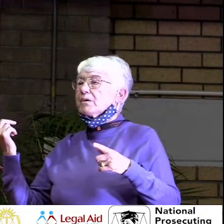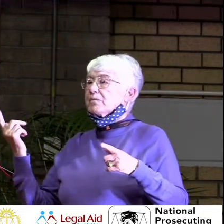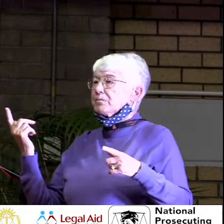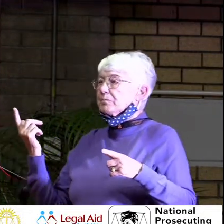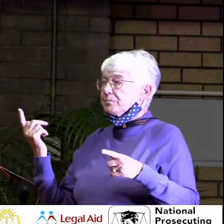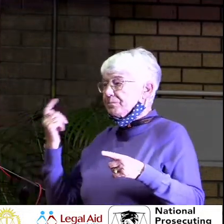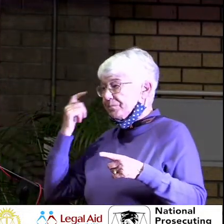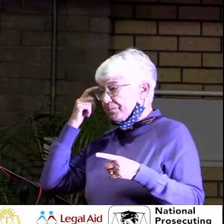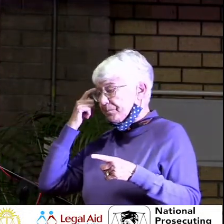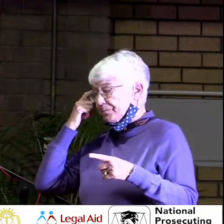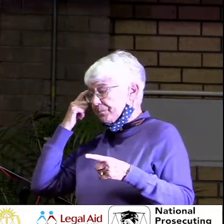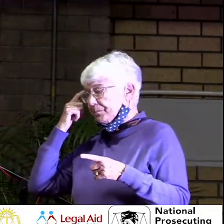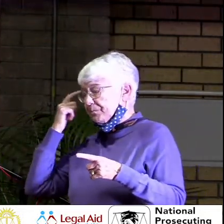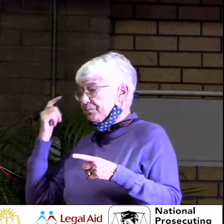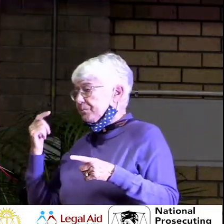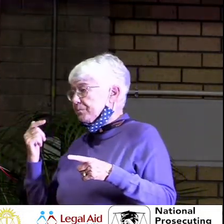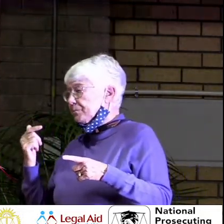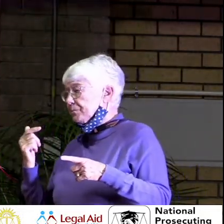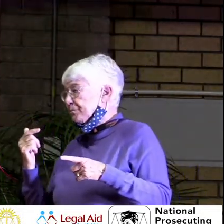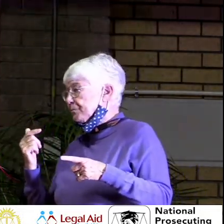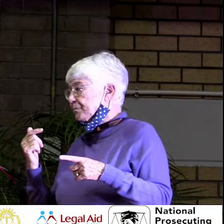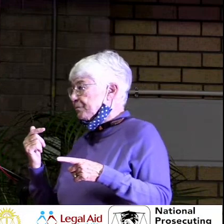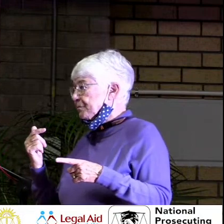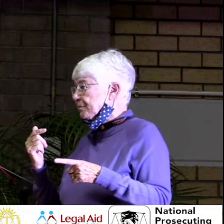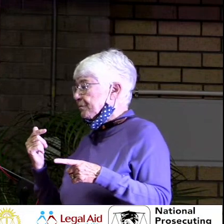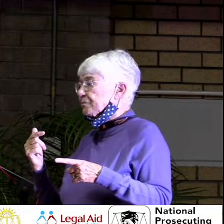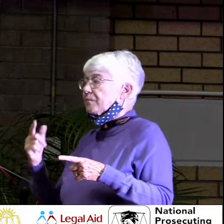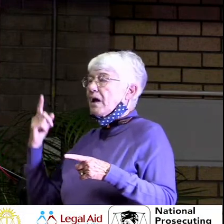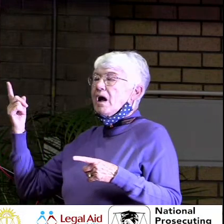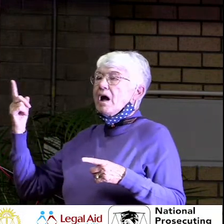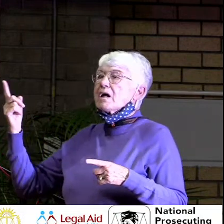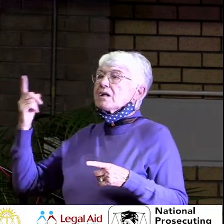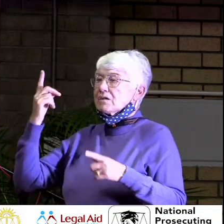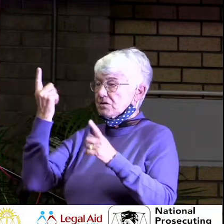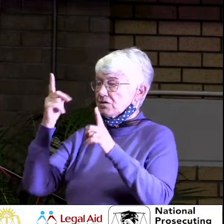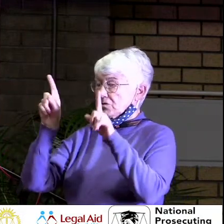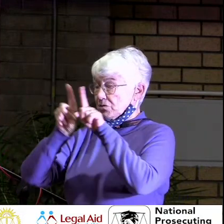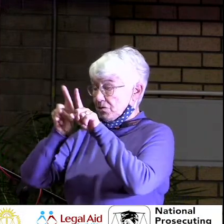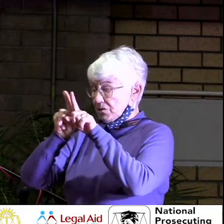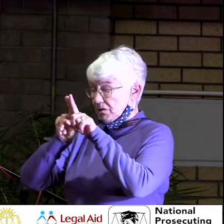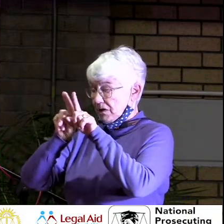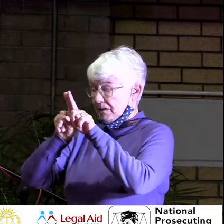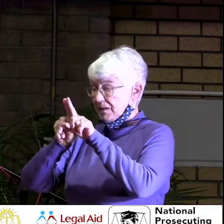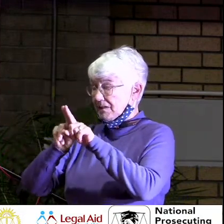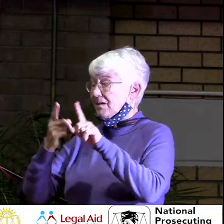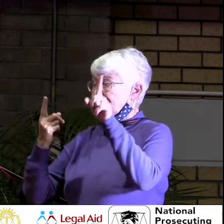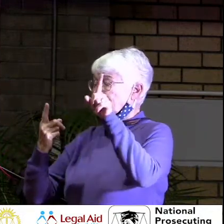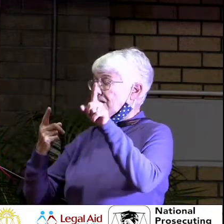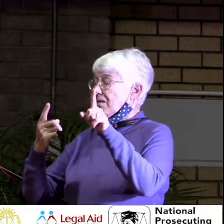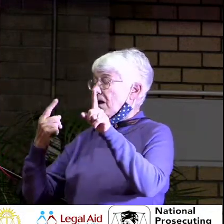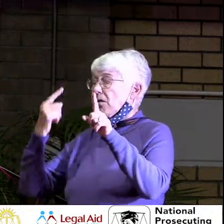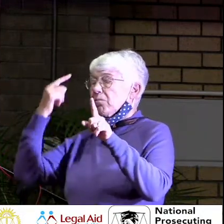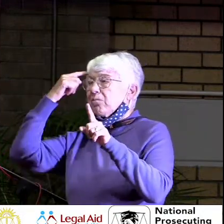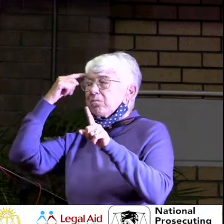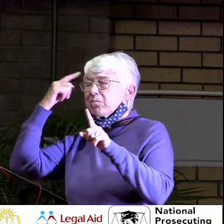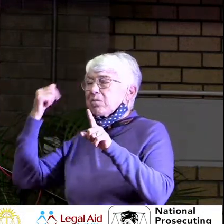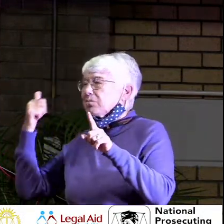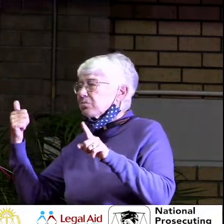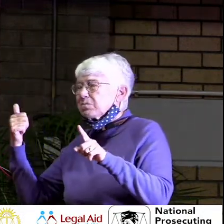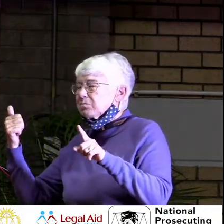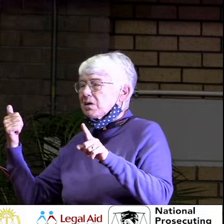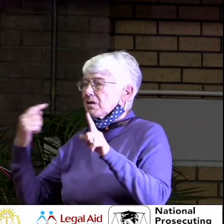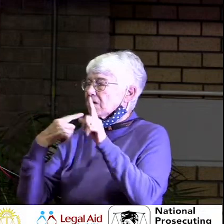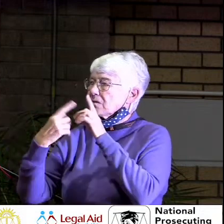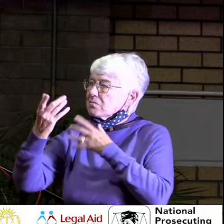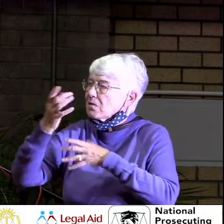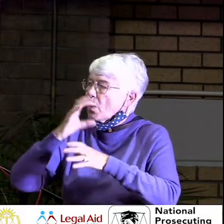them or perhaps both of them would have a misunderstanding. The next thing, we find that they are at loggerheads.